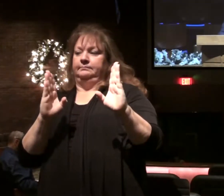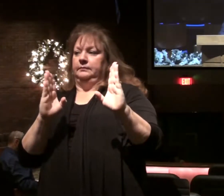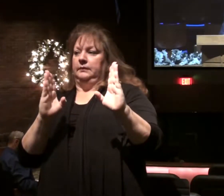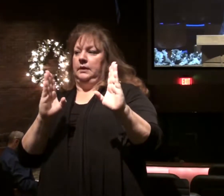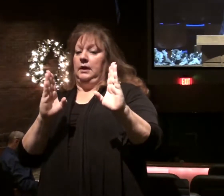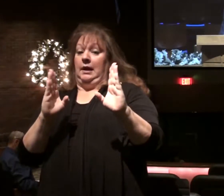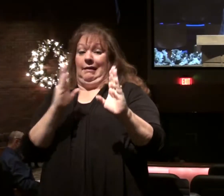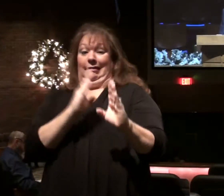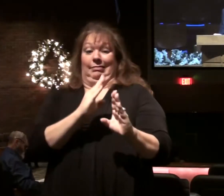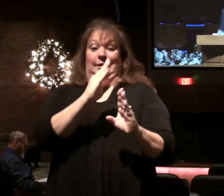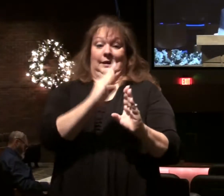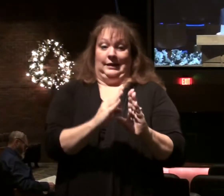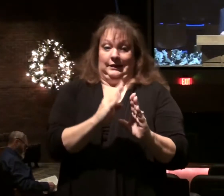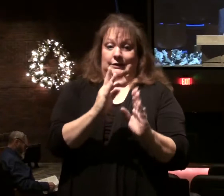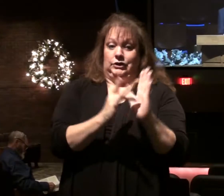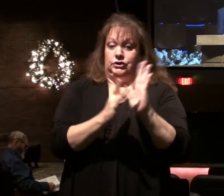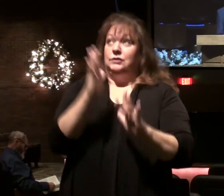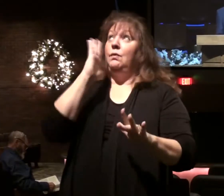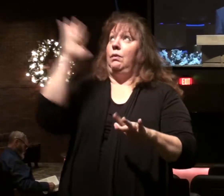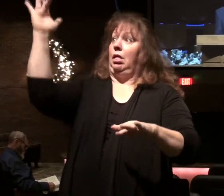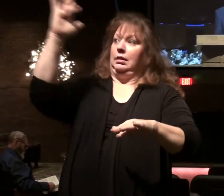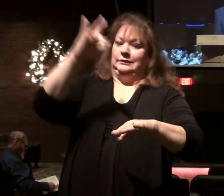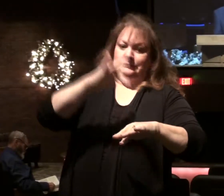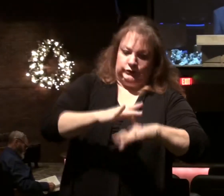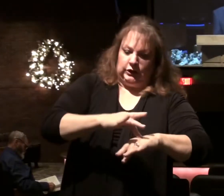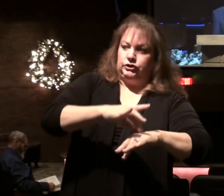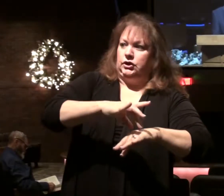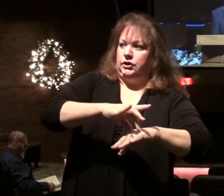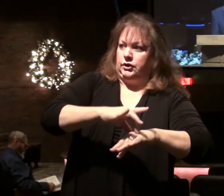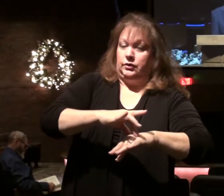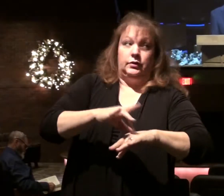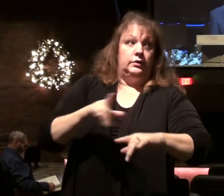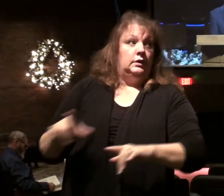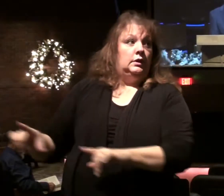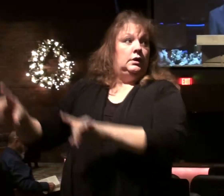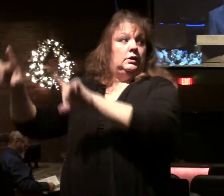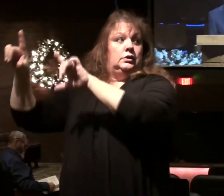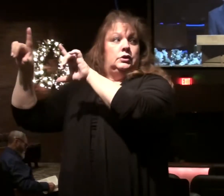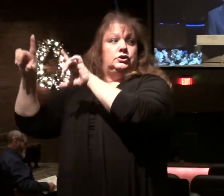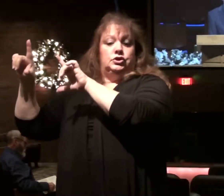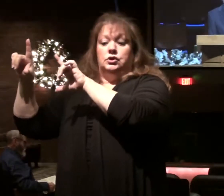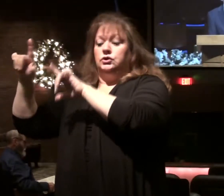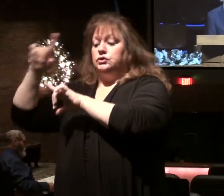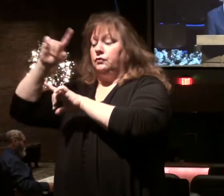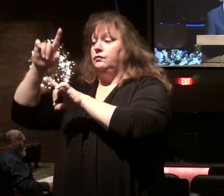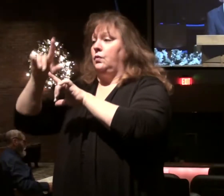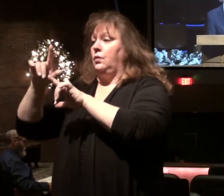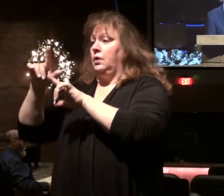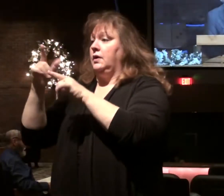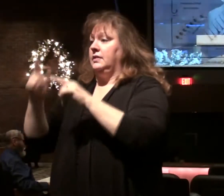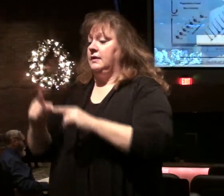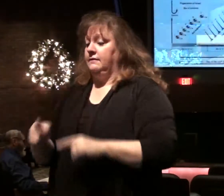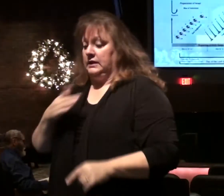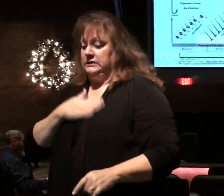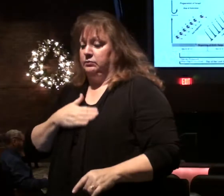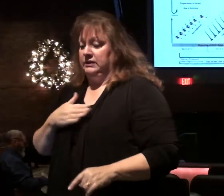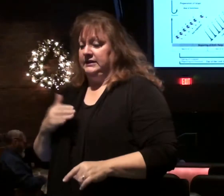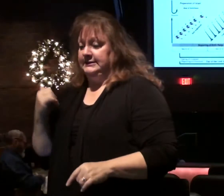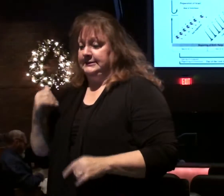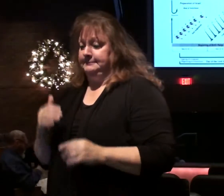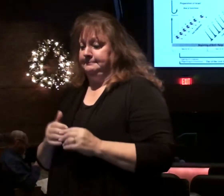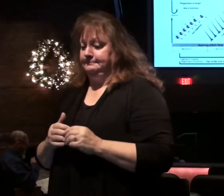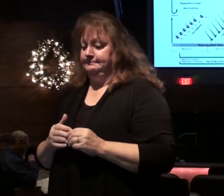with the return of Christ to the earth. If you have the chart on the major events of the tribulation, if you put that